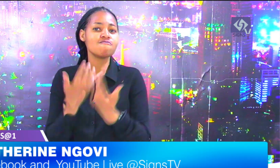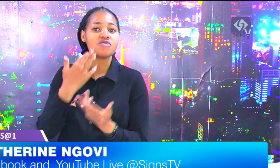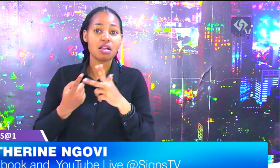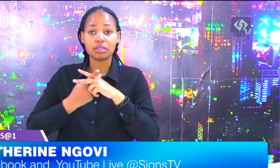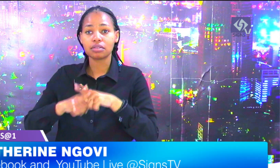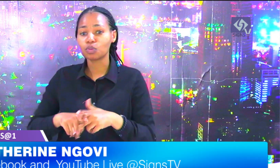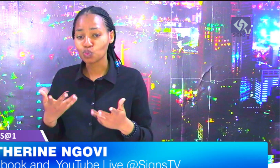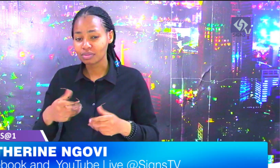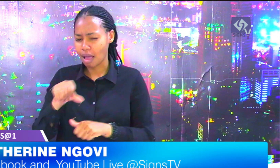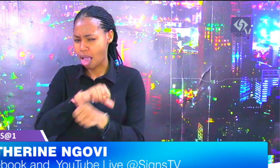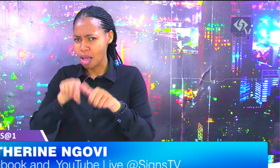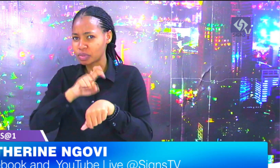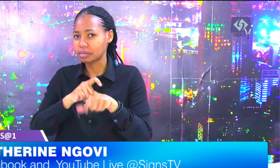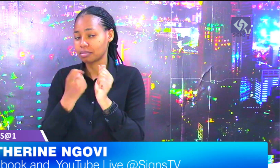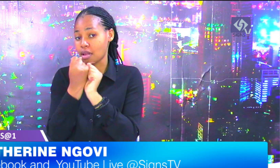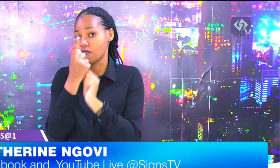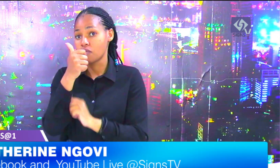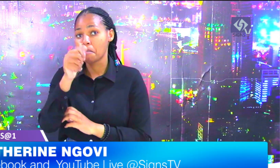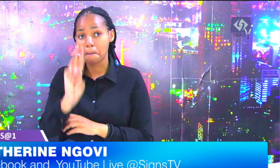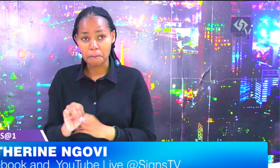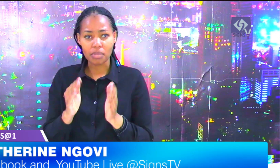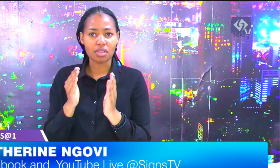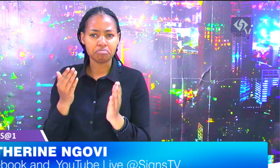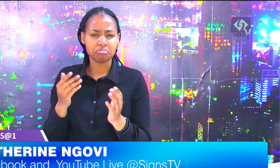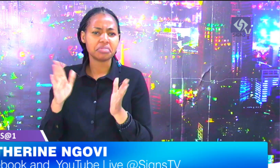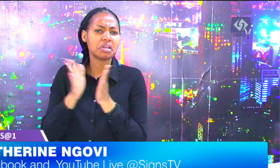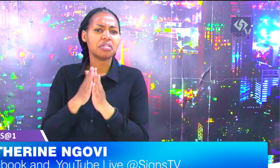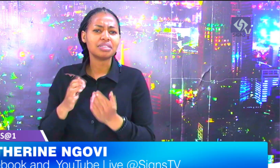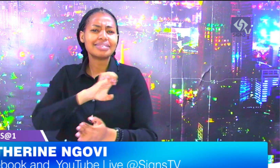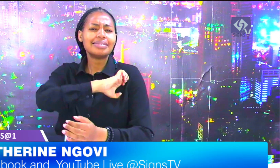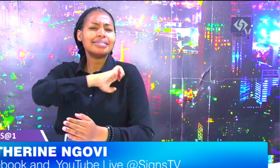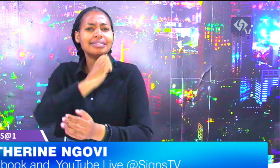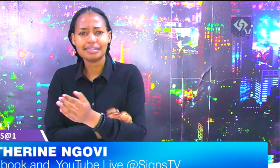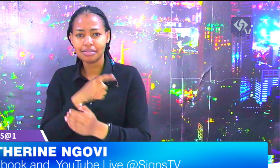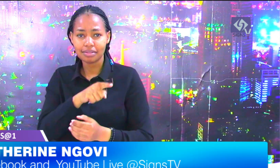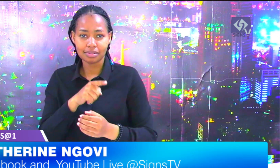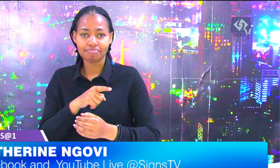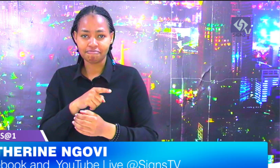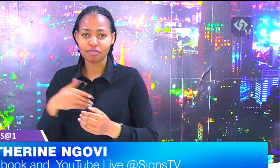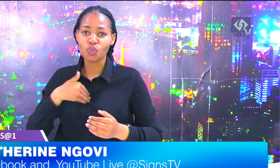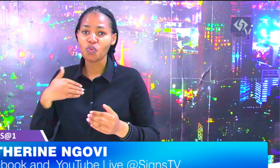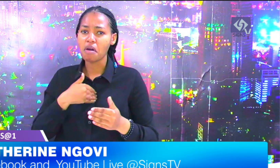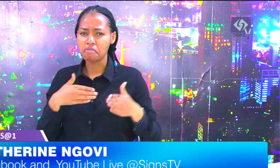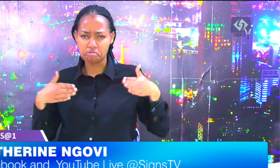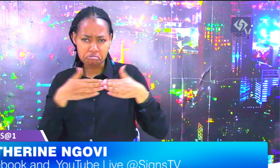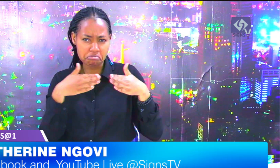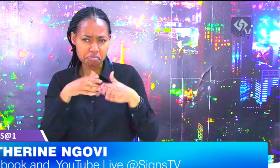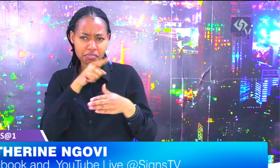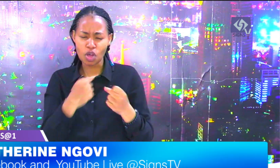contacted my seniors who called the fire brigade to the scene. I rushed to the scene and found that